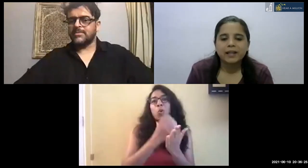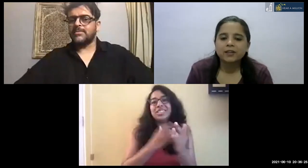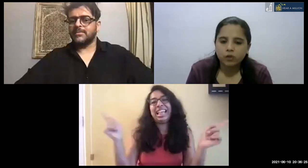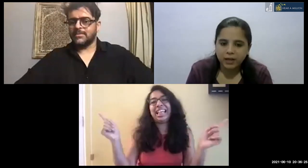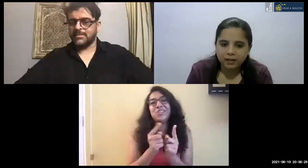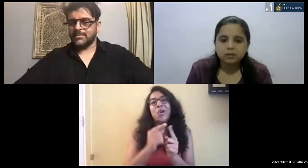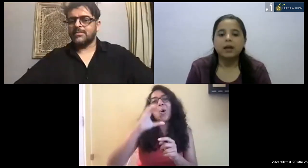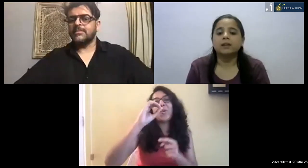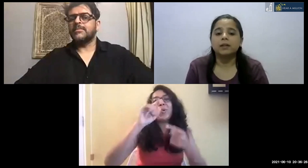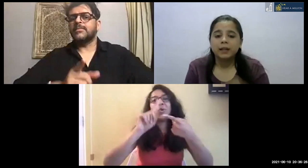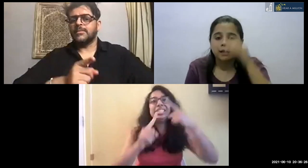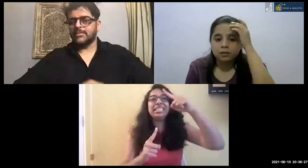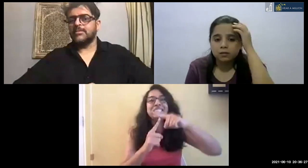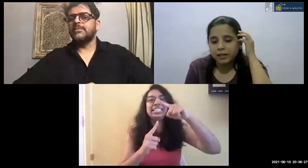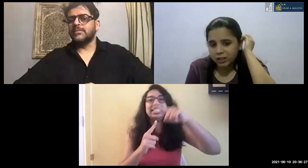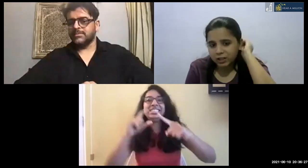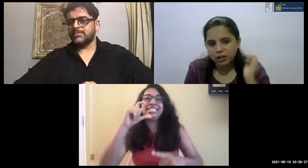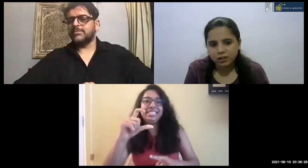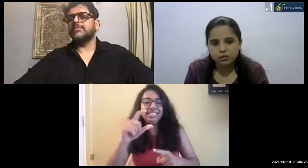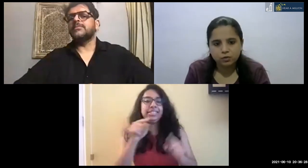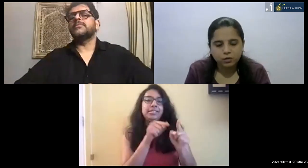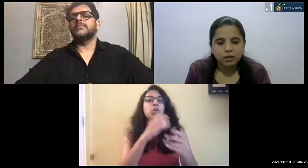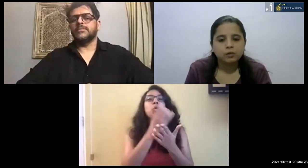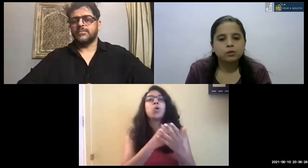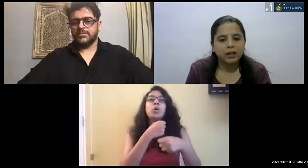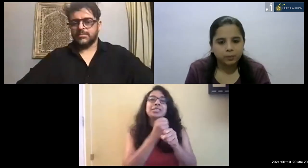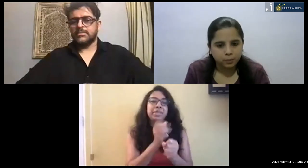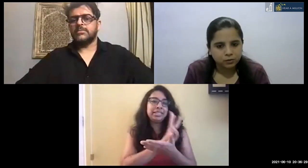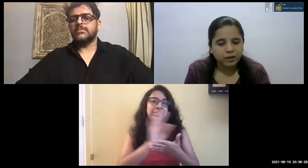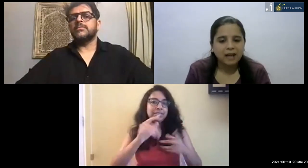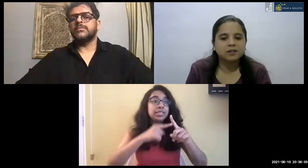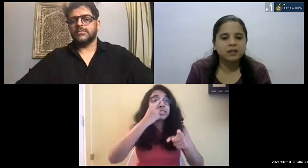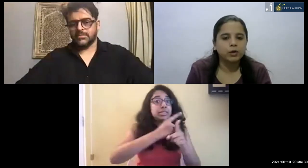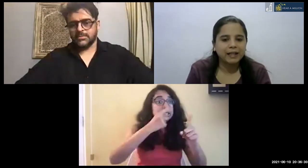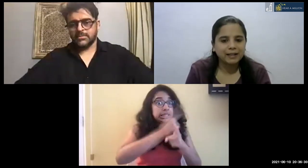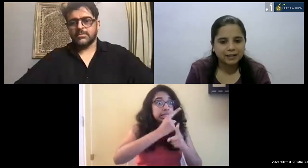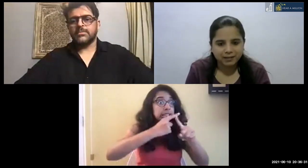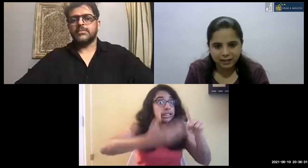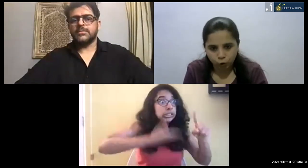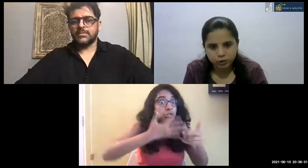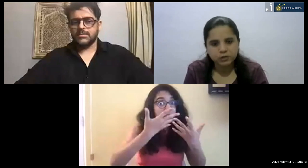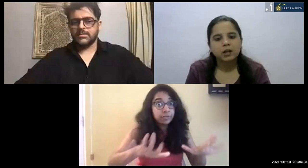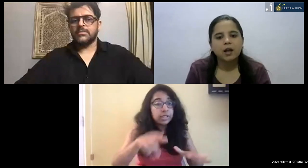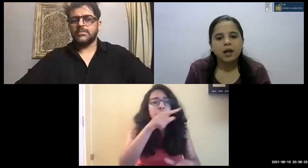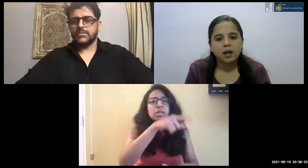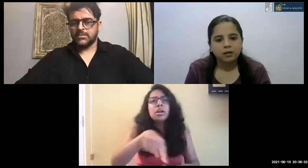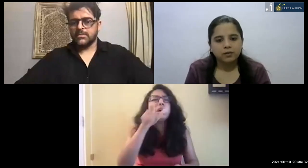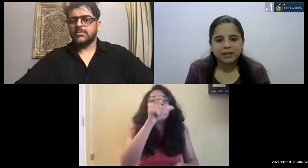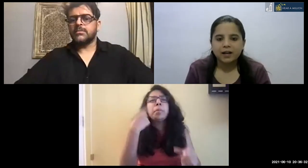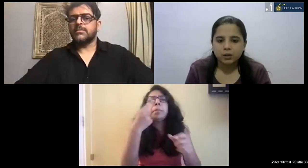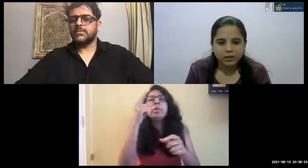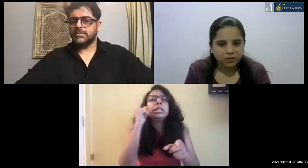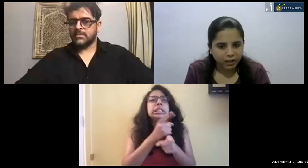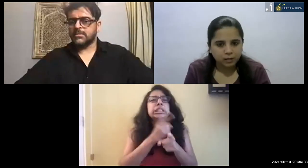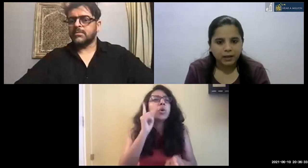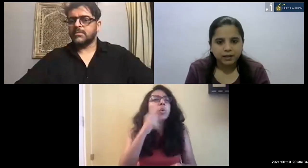how they can train and they can teach English to the other people. So we have COTTC course when they